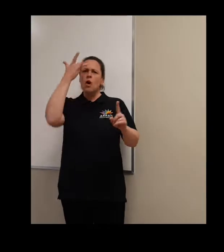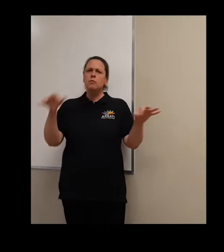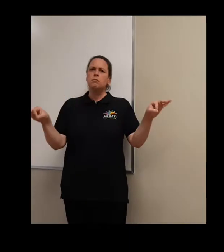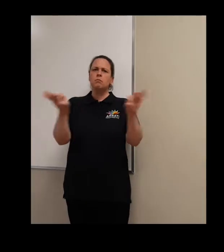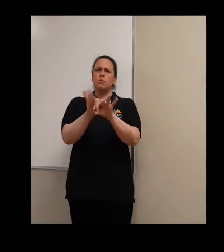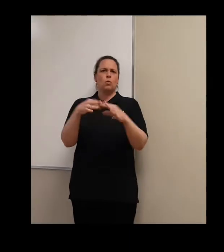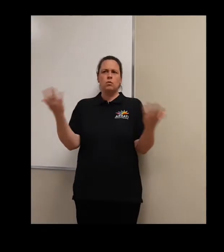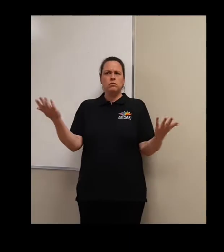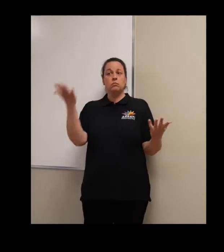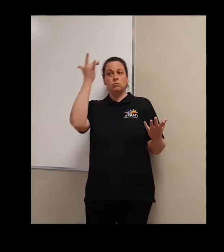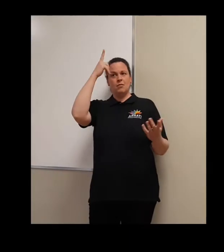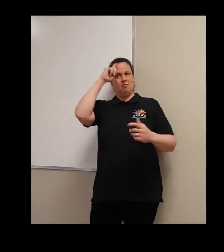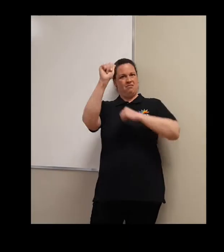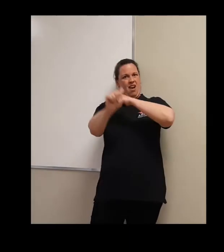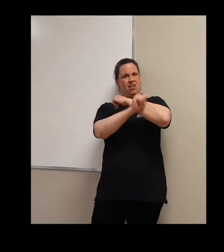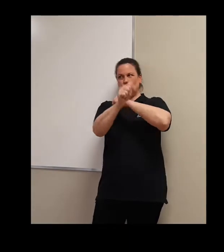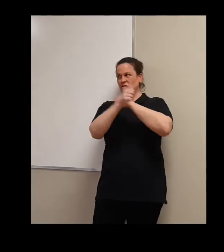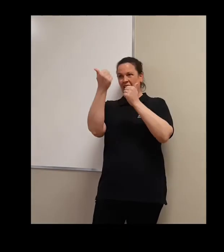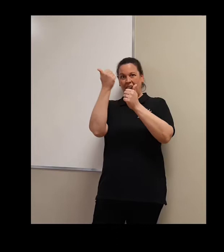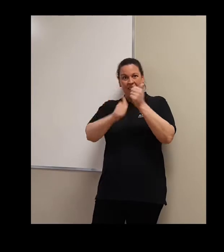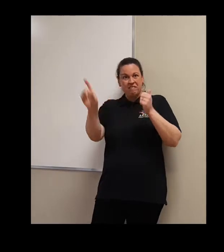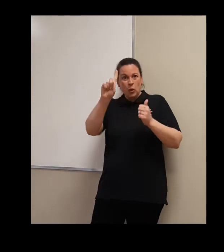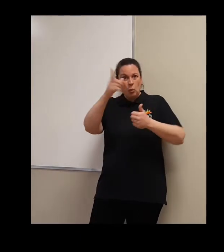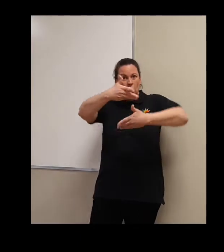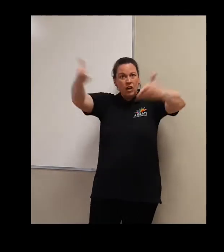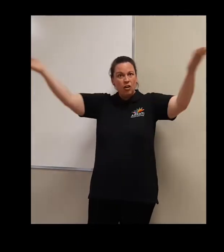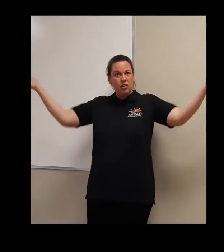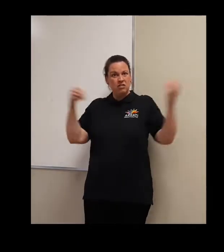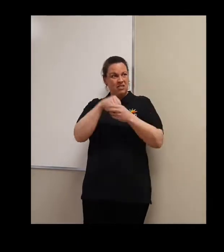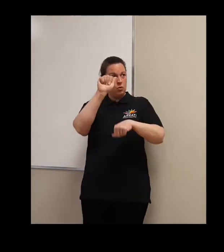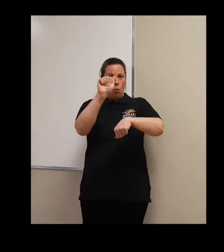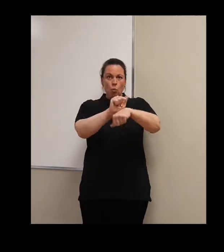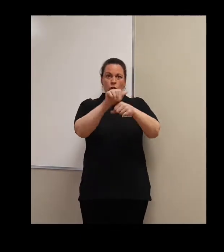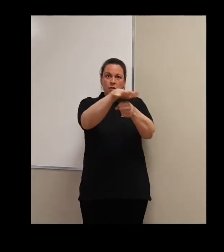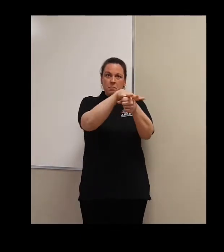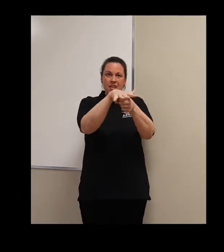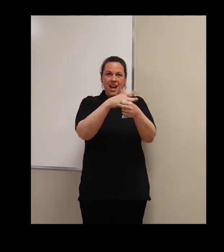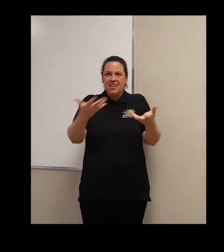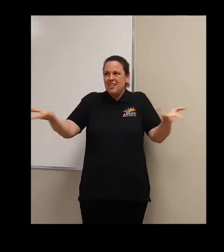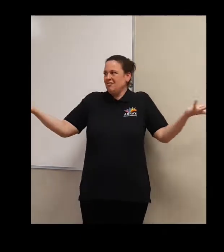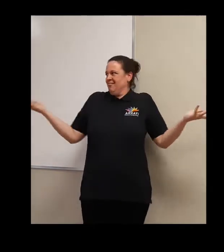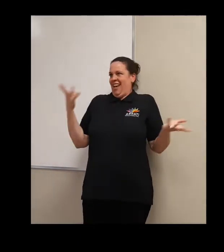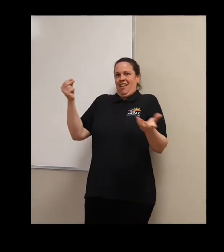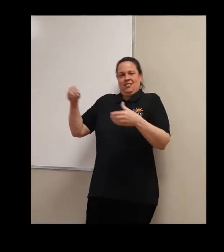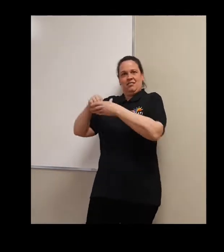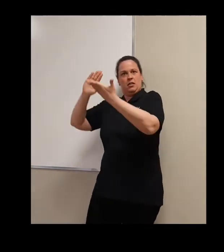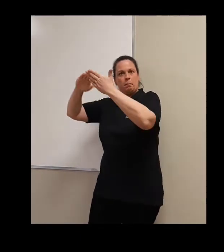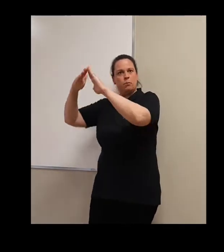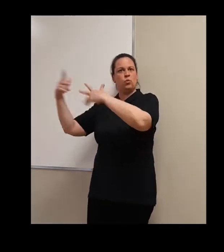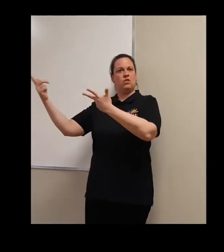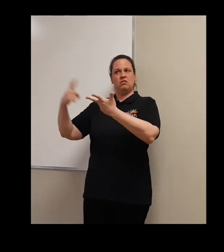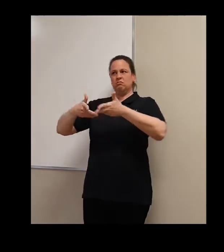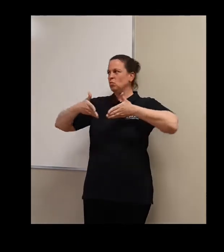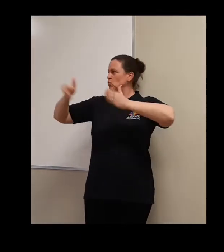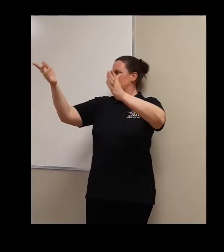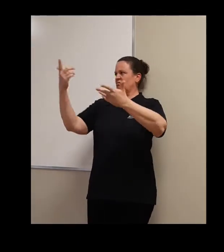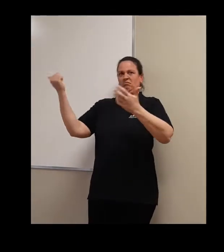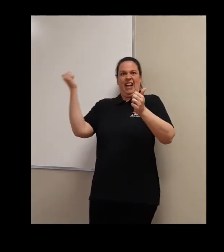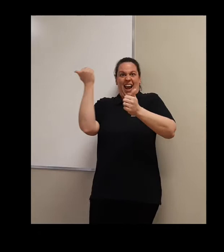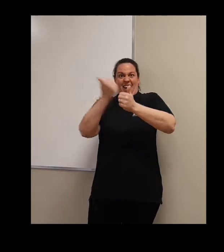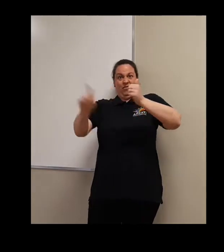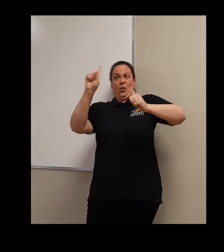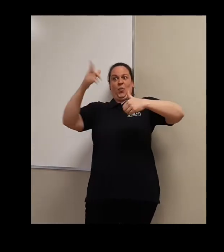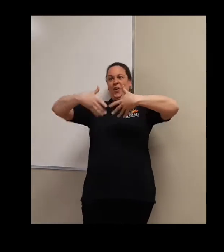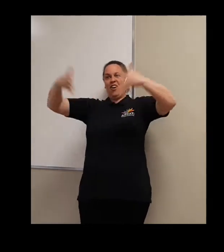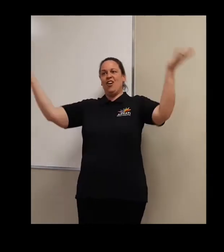WHMIS. Why do we need to know it? Why is it important? It's important because there are dangers everywhere. In the workplace, the community,